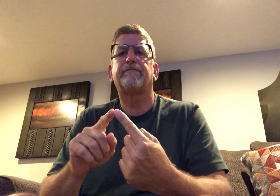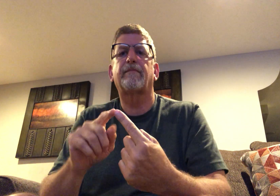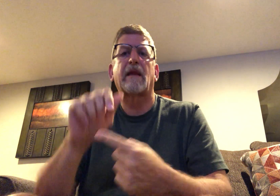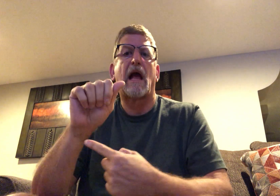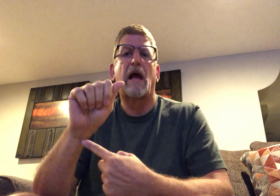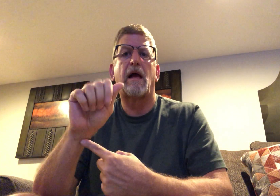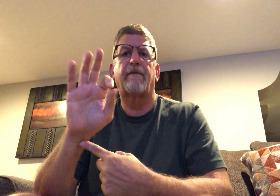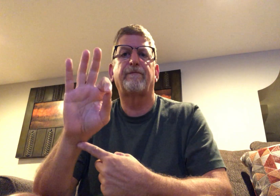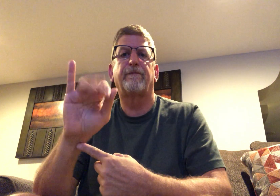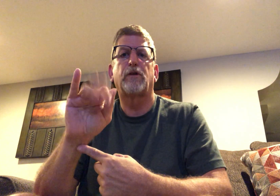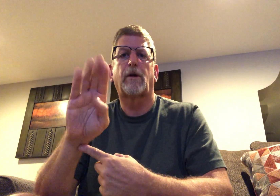named